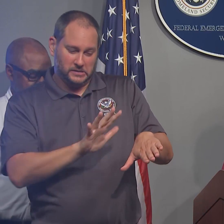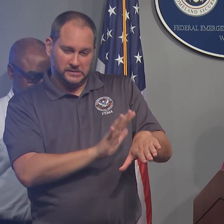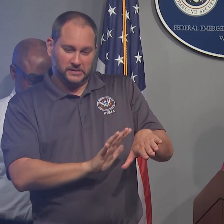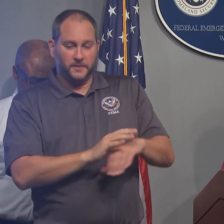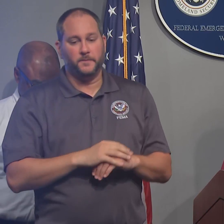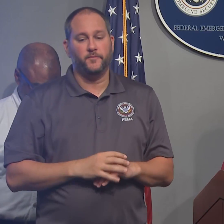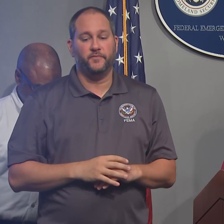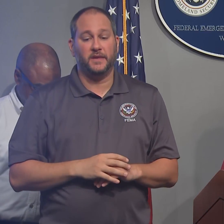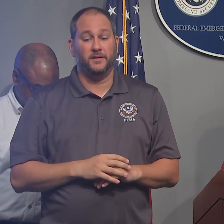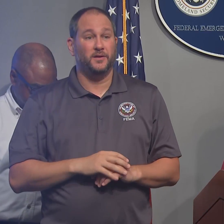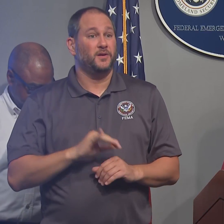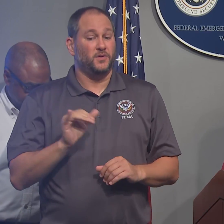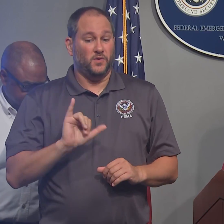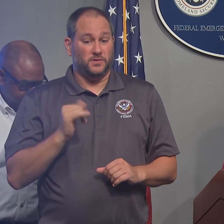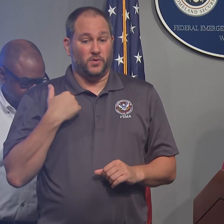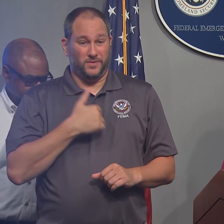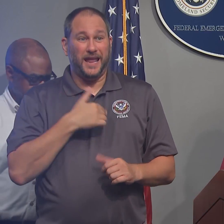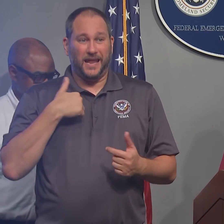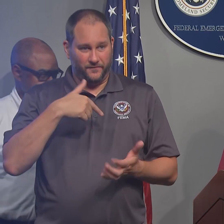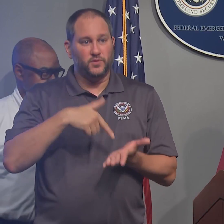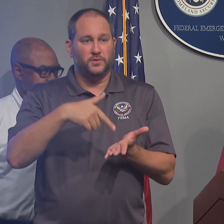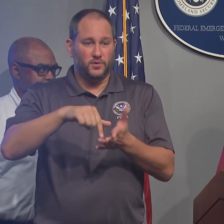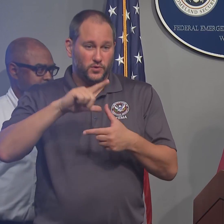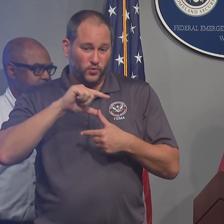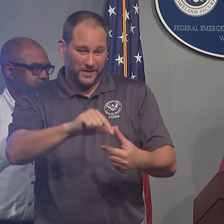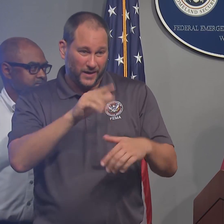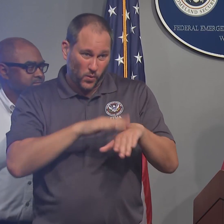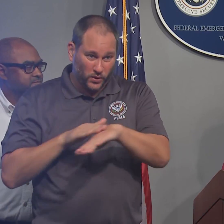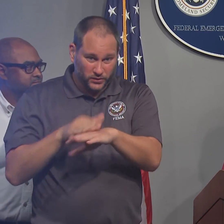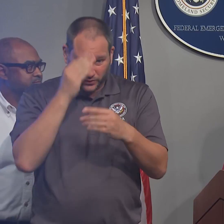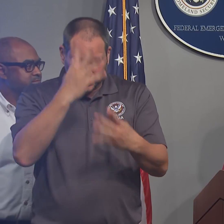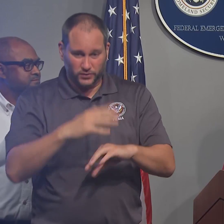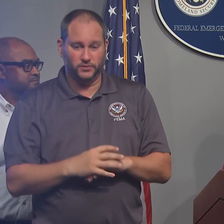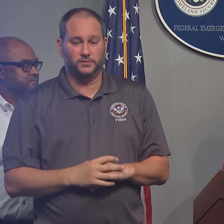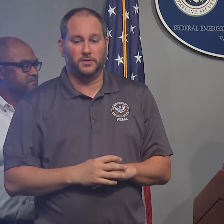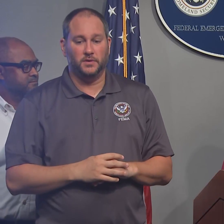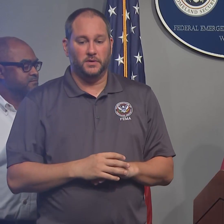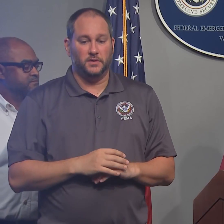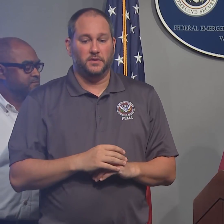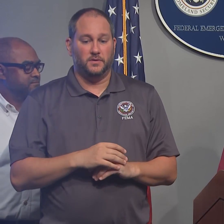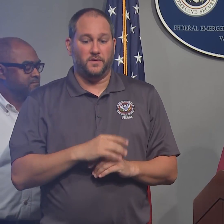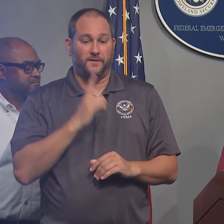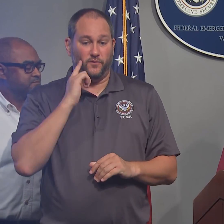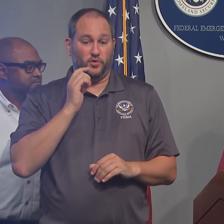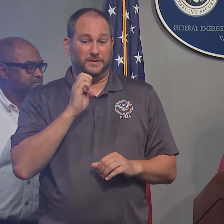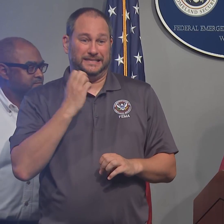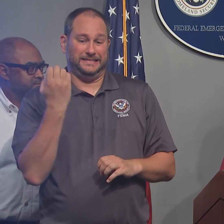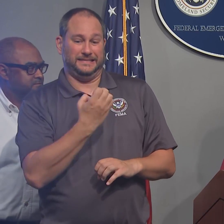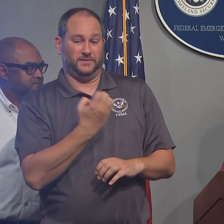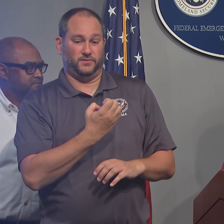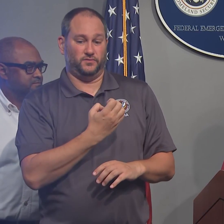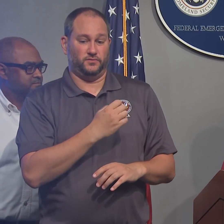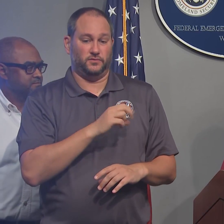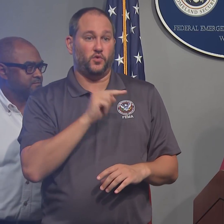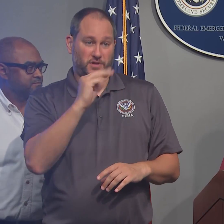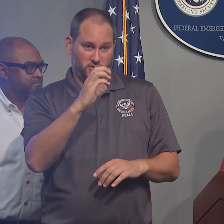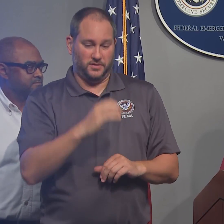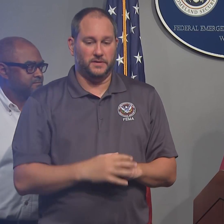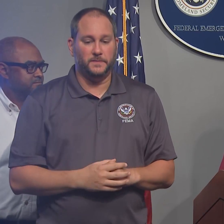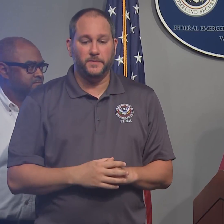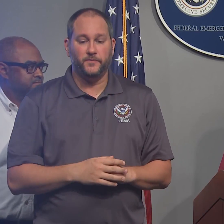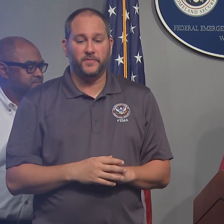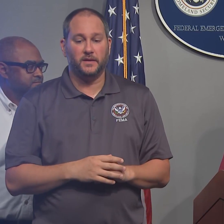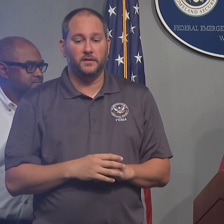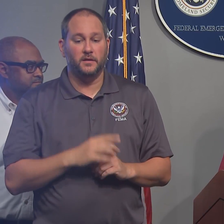that, there's also a tornado watch in effect for eastern North Carolina today and tomorrow. The next advisory from the